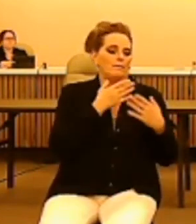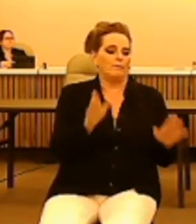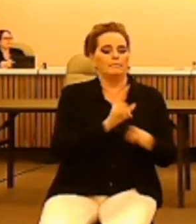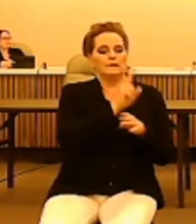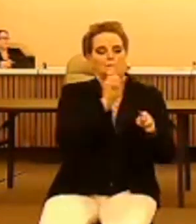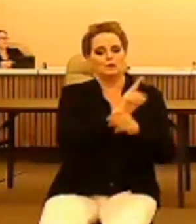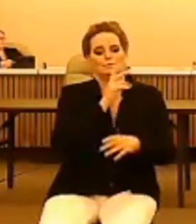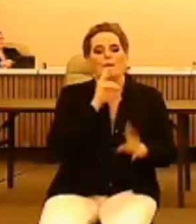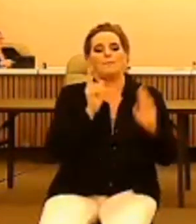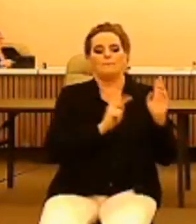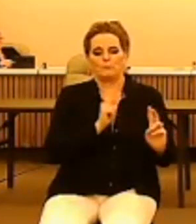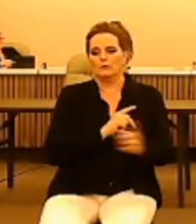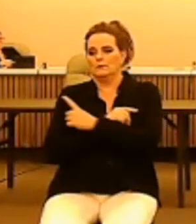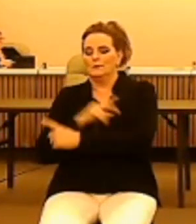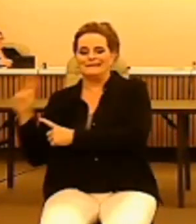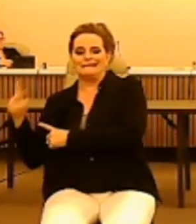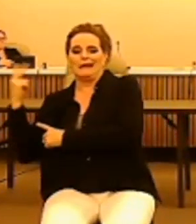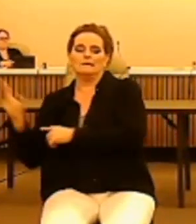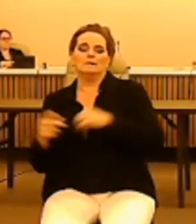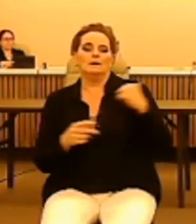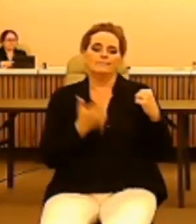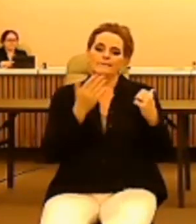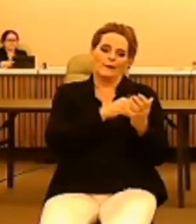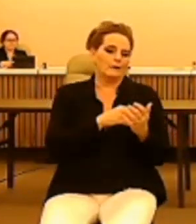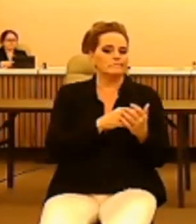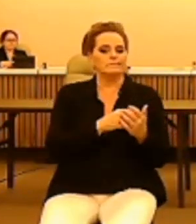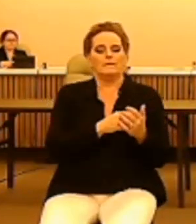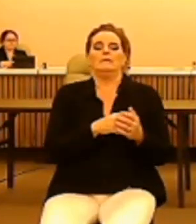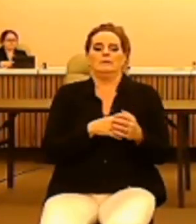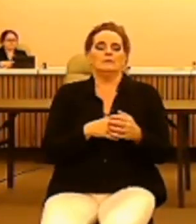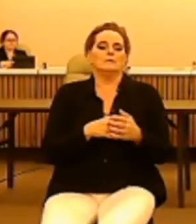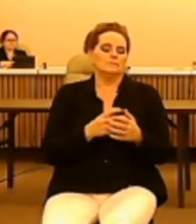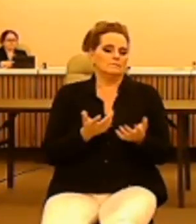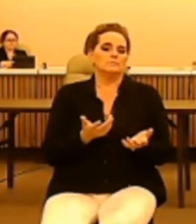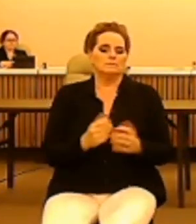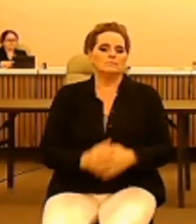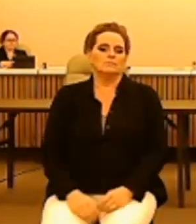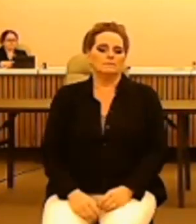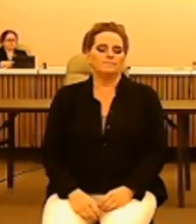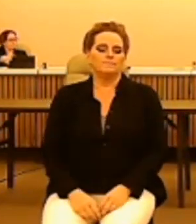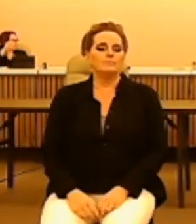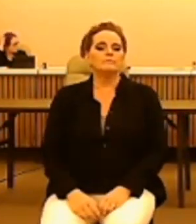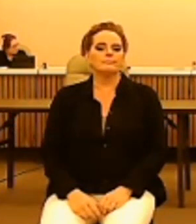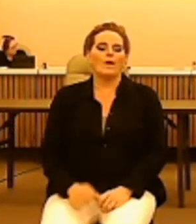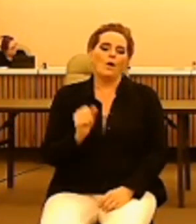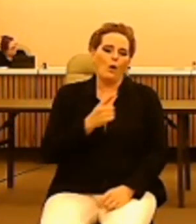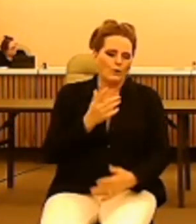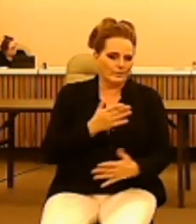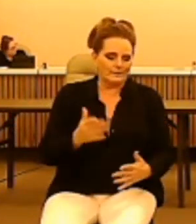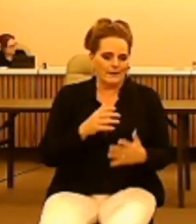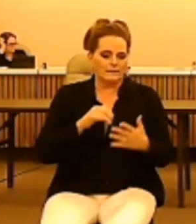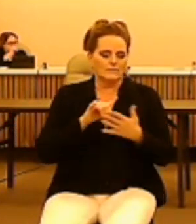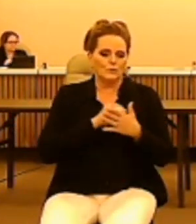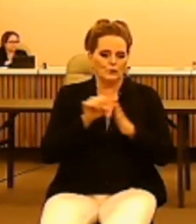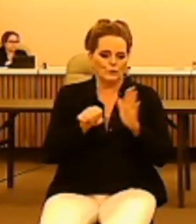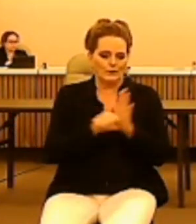Seconded. So again, we got notified. So all of the stuff through the New York State mini